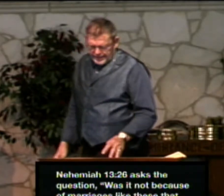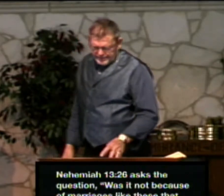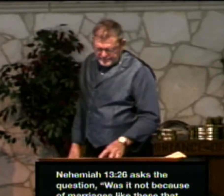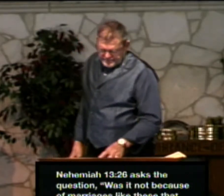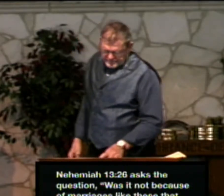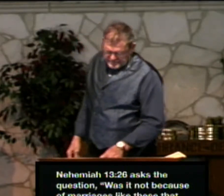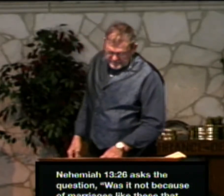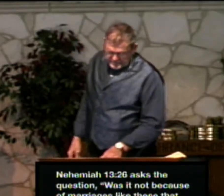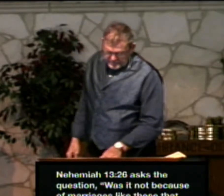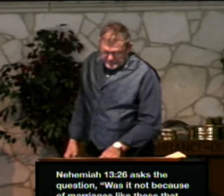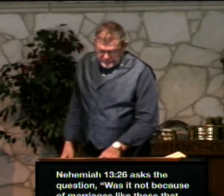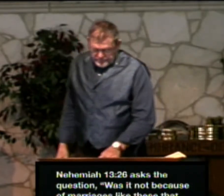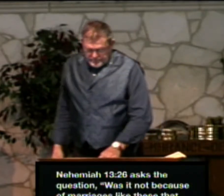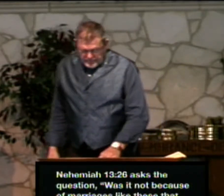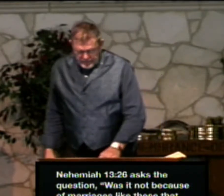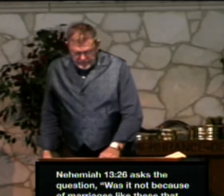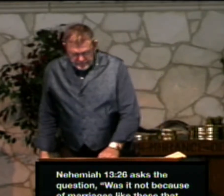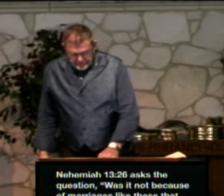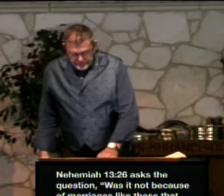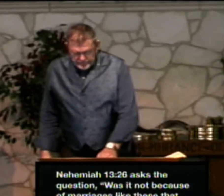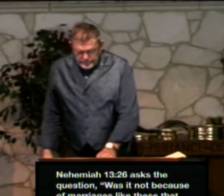way.